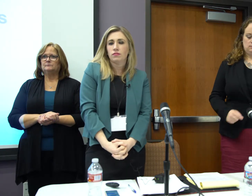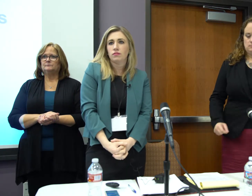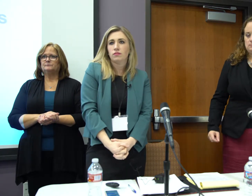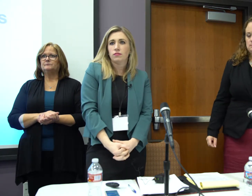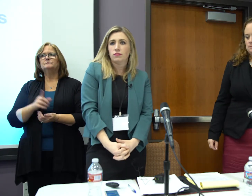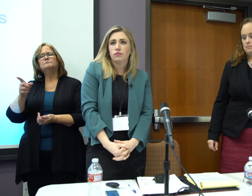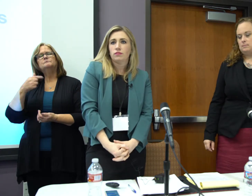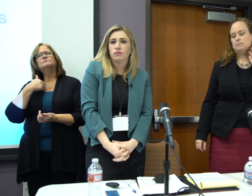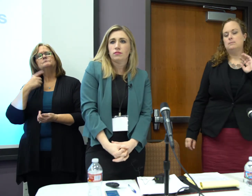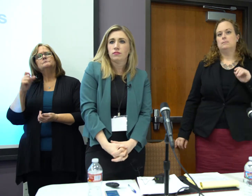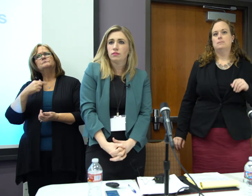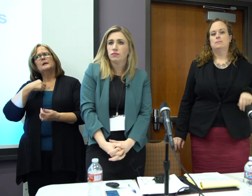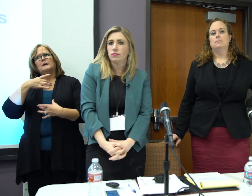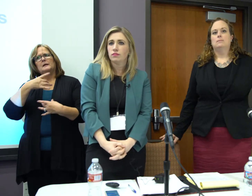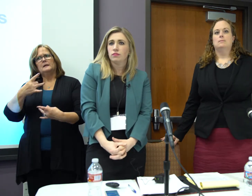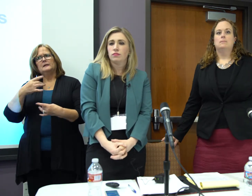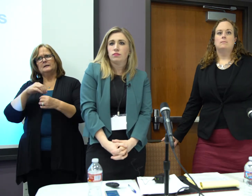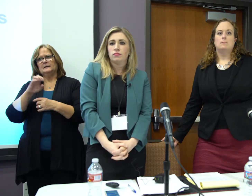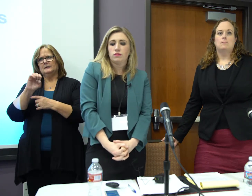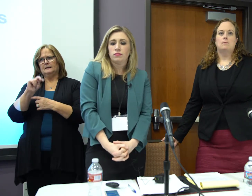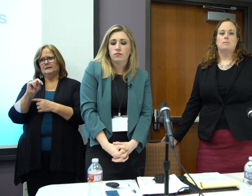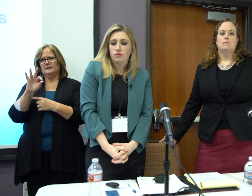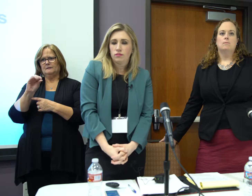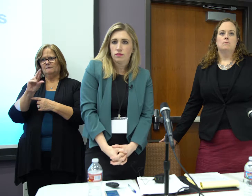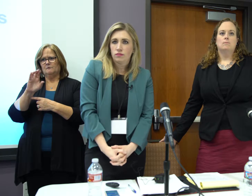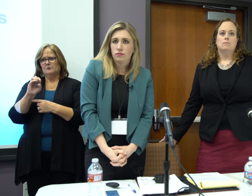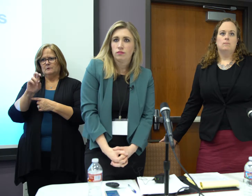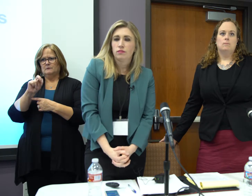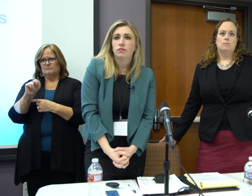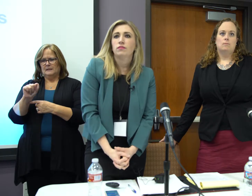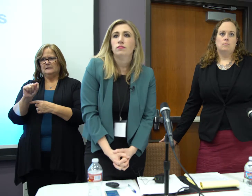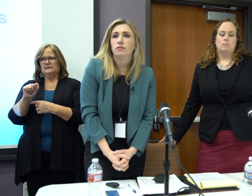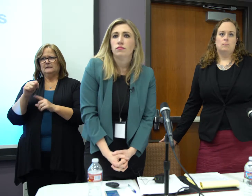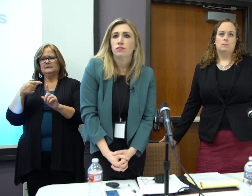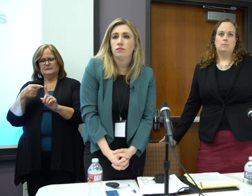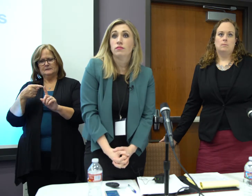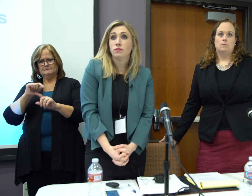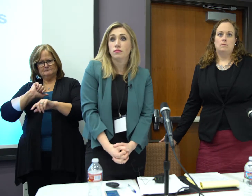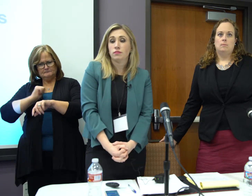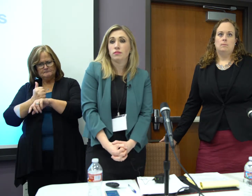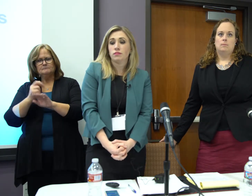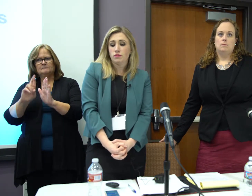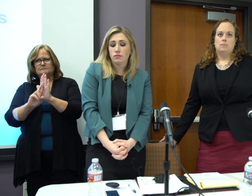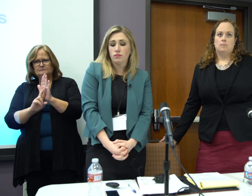I'm interested in the enforcement piece. So when you did this survey,